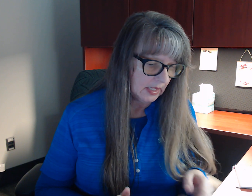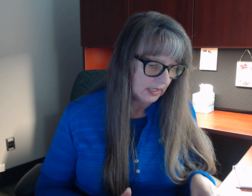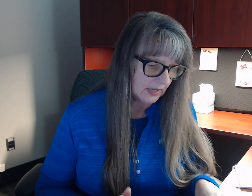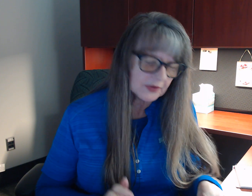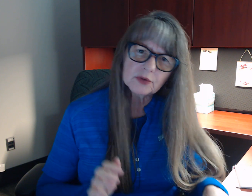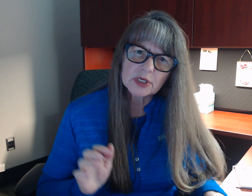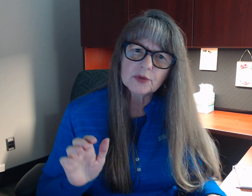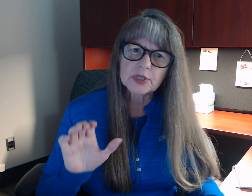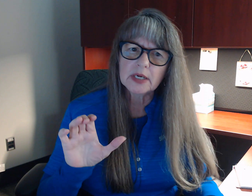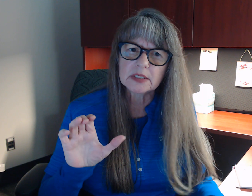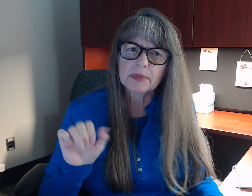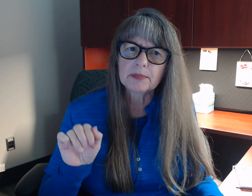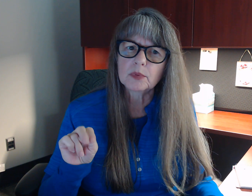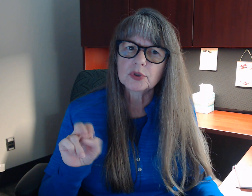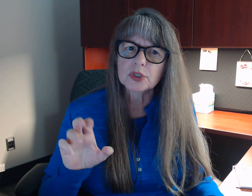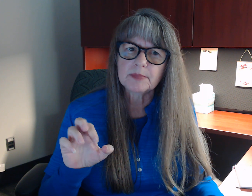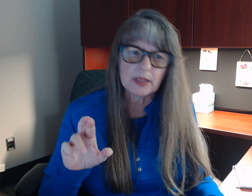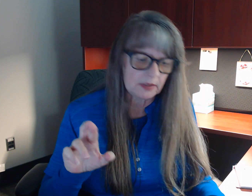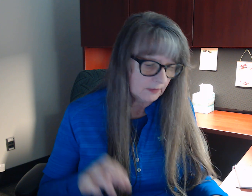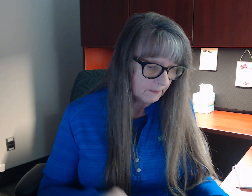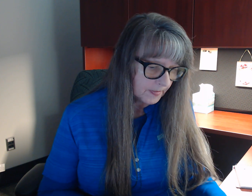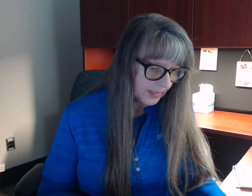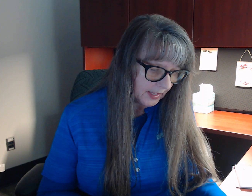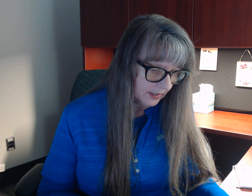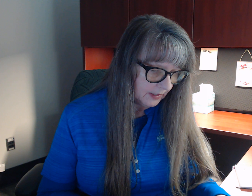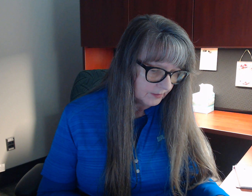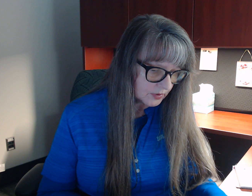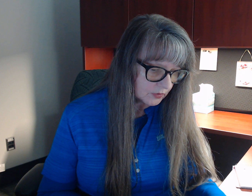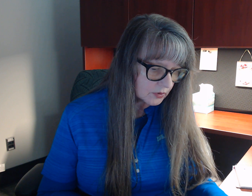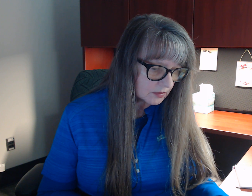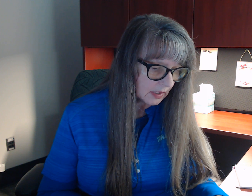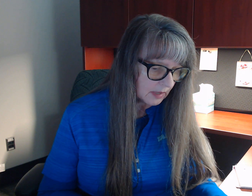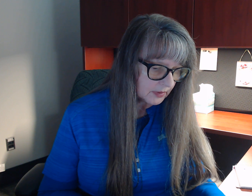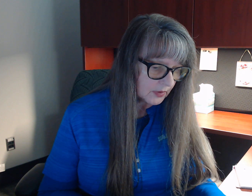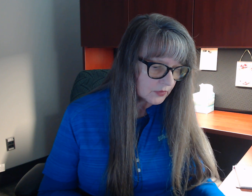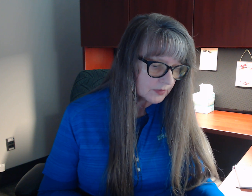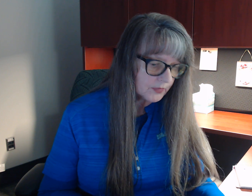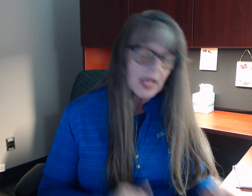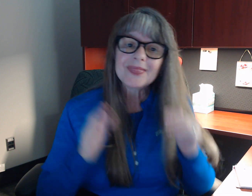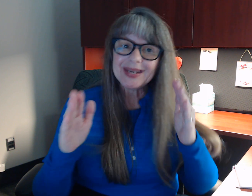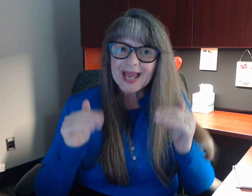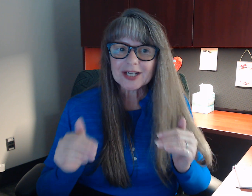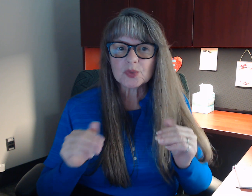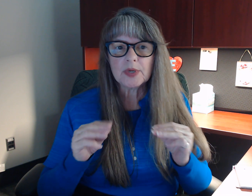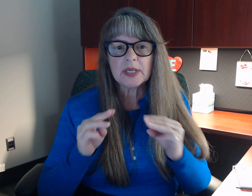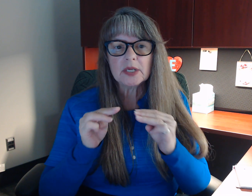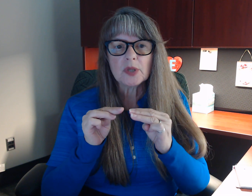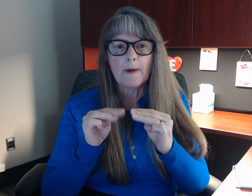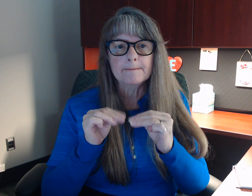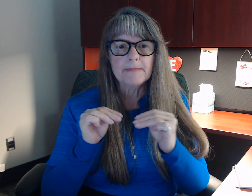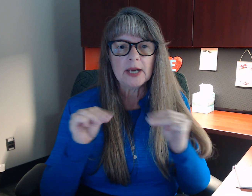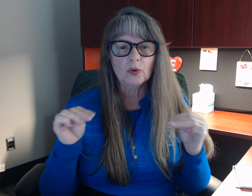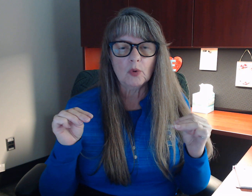I think there's another sign, and some people will just spell it. So there's a couple of those. The next one is